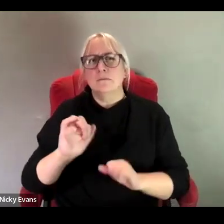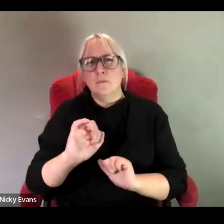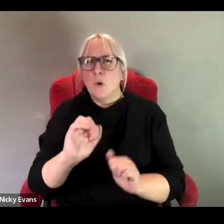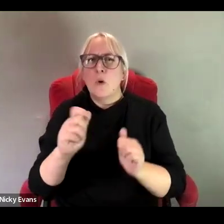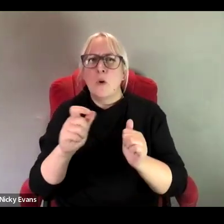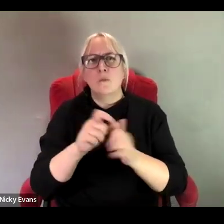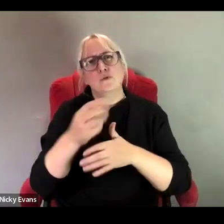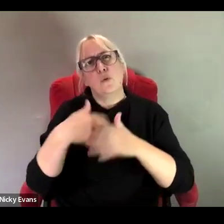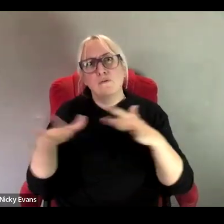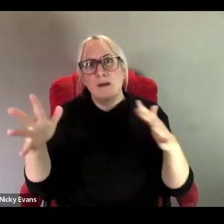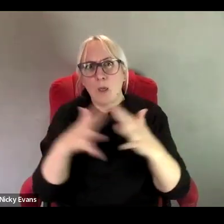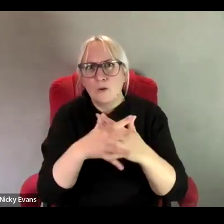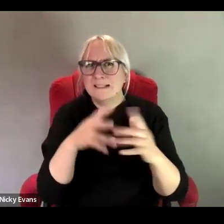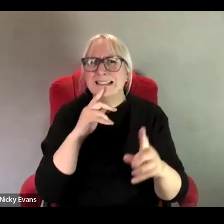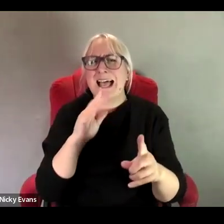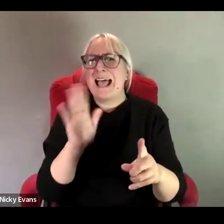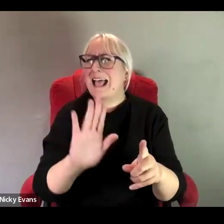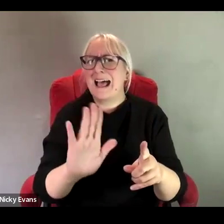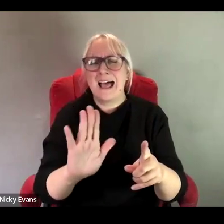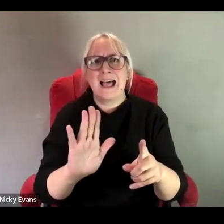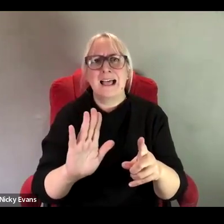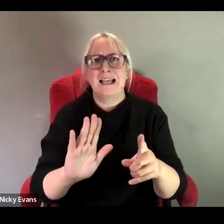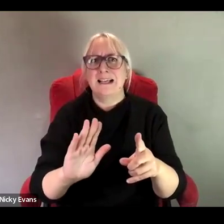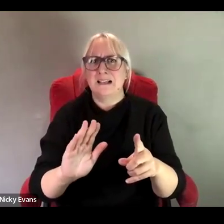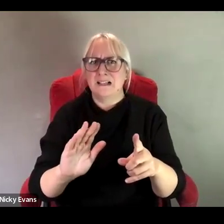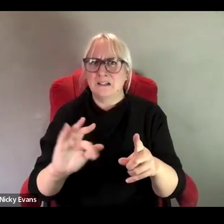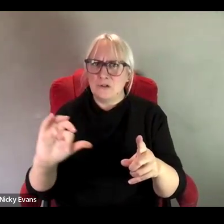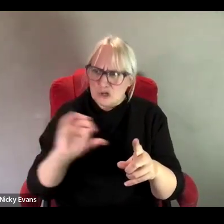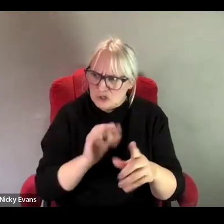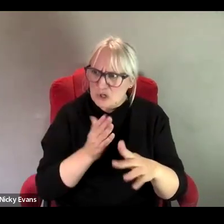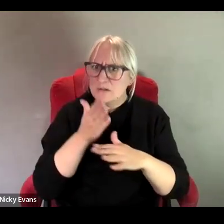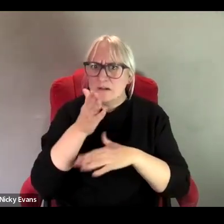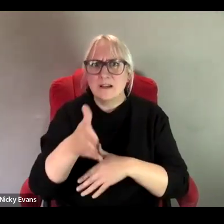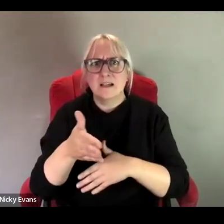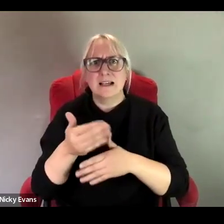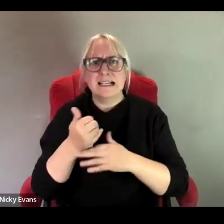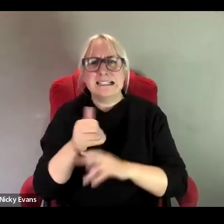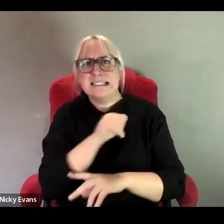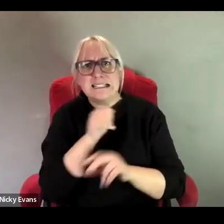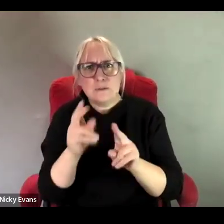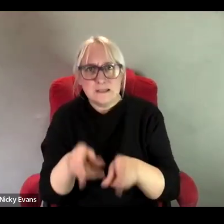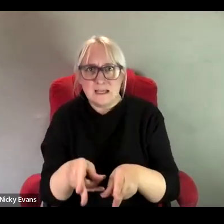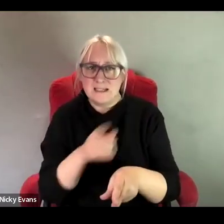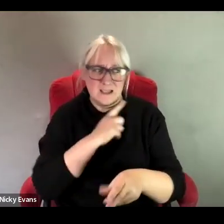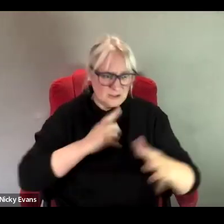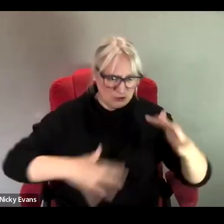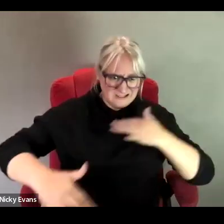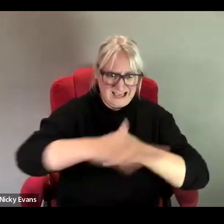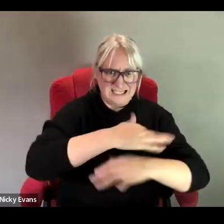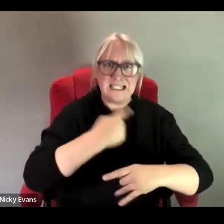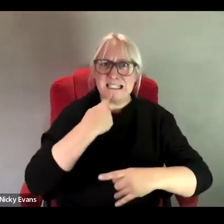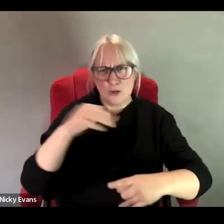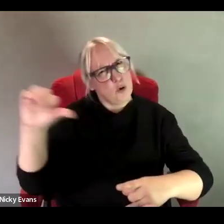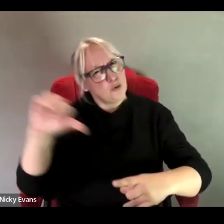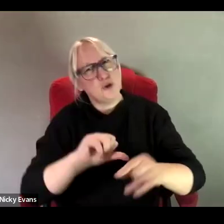should go through assisted suicide, because you've got an entire society telling you